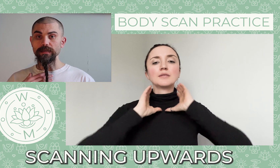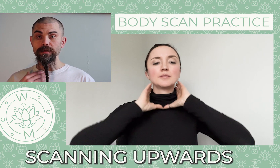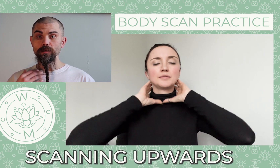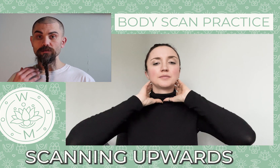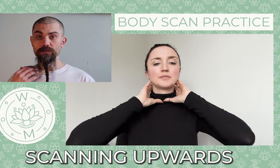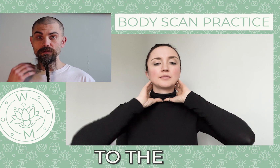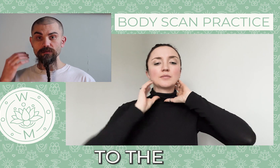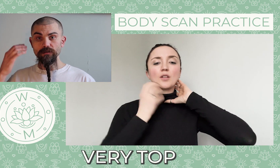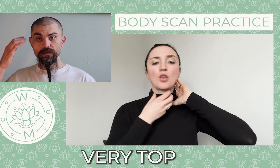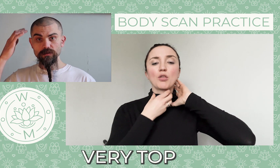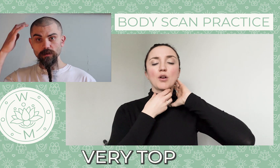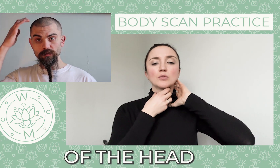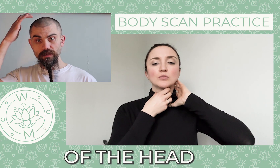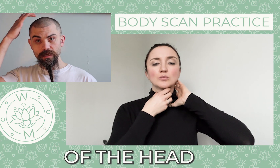scanning upwards to the very top of the head,